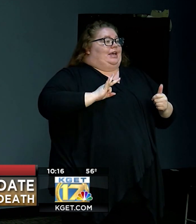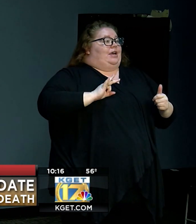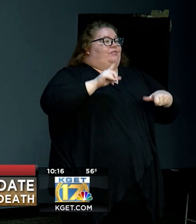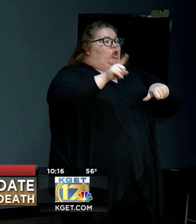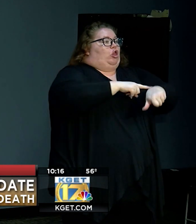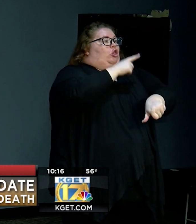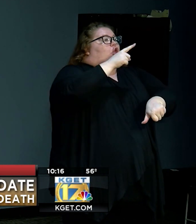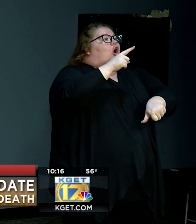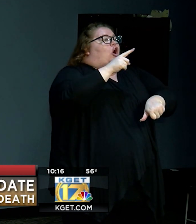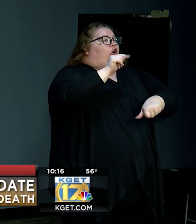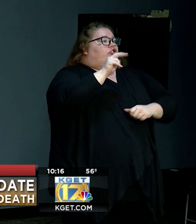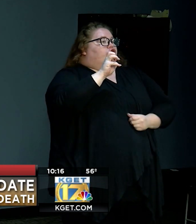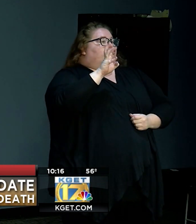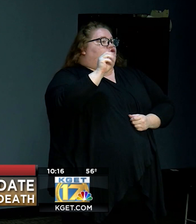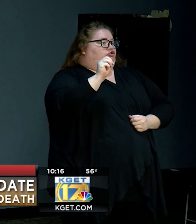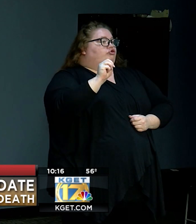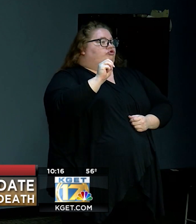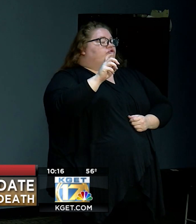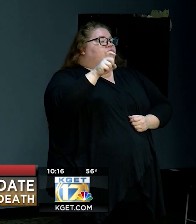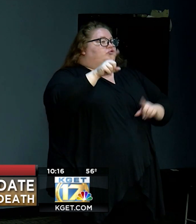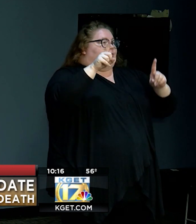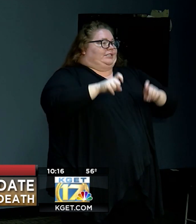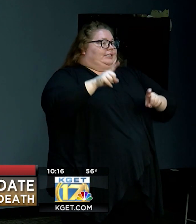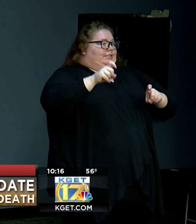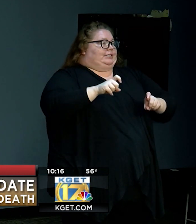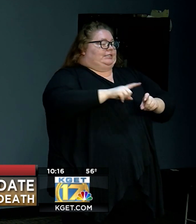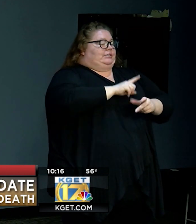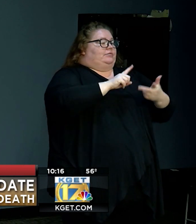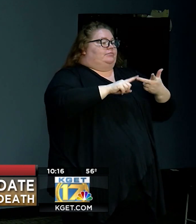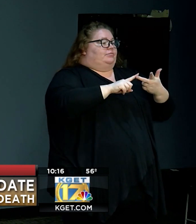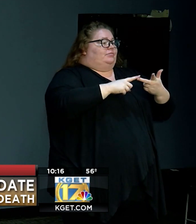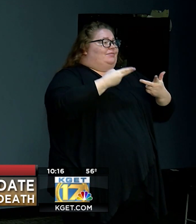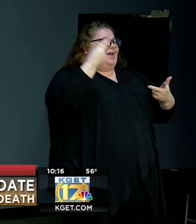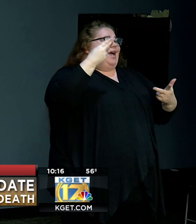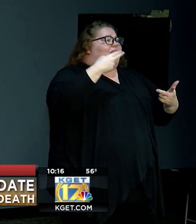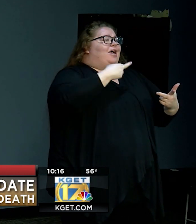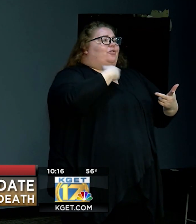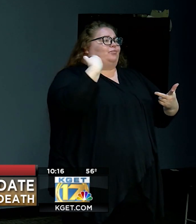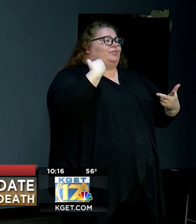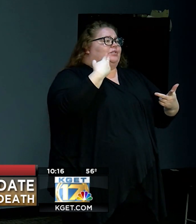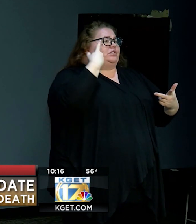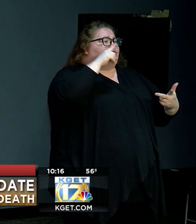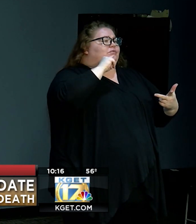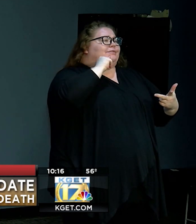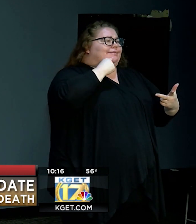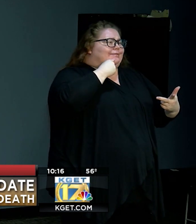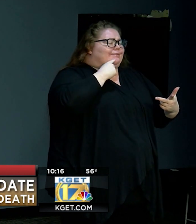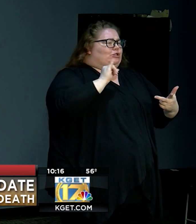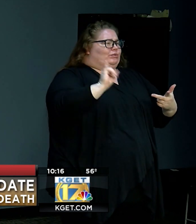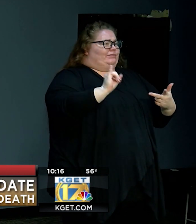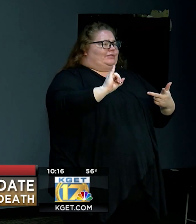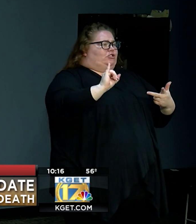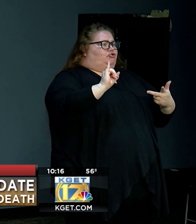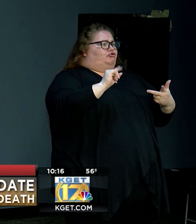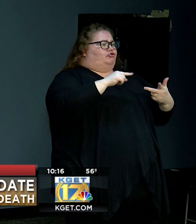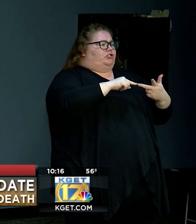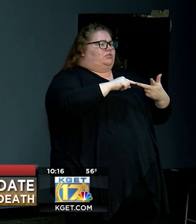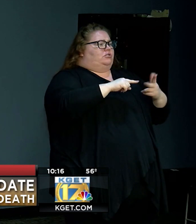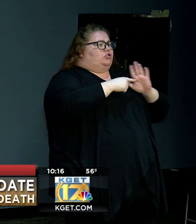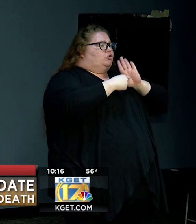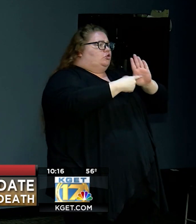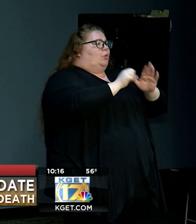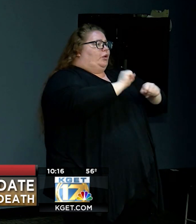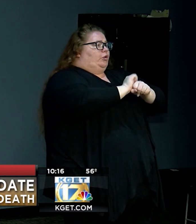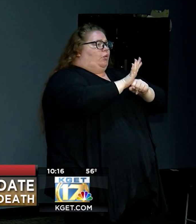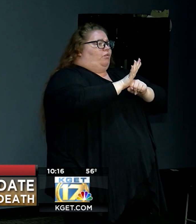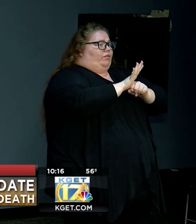symptoms of COVID-19 should be tested. Those at high risk for severe infection with symptoms of COVID-19 should